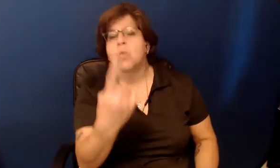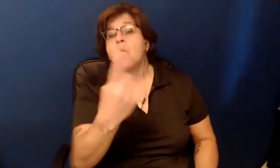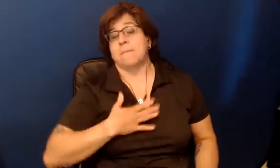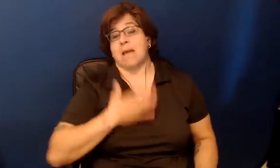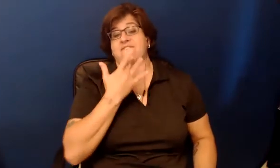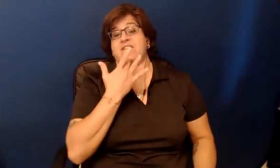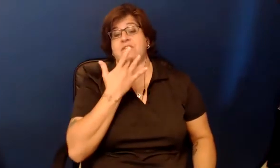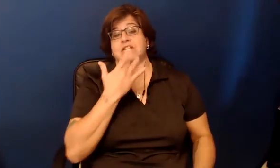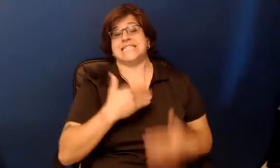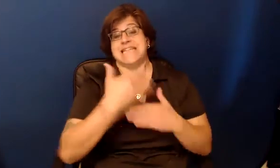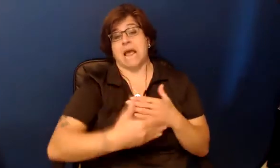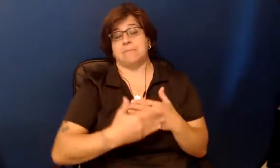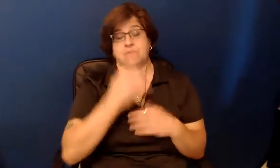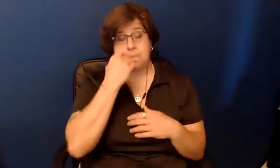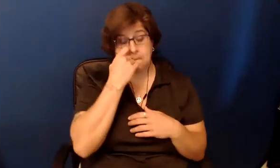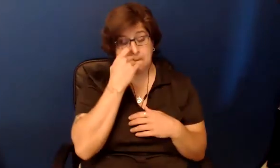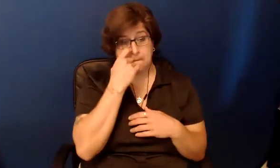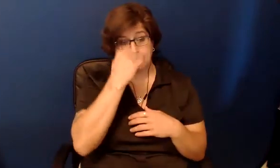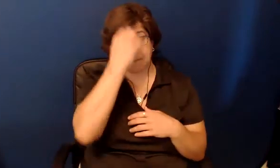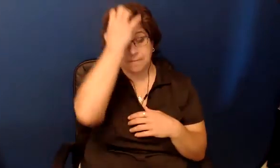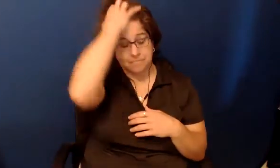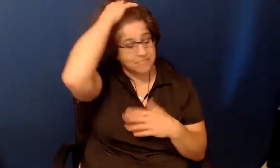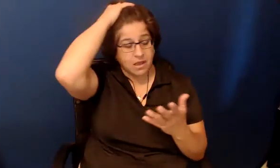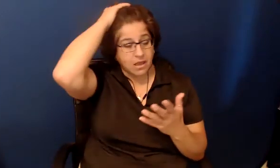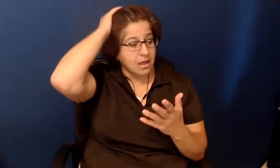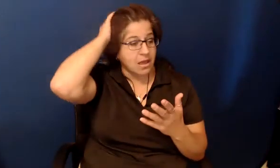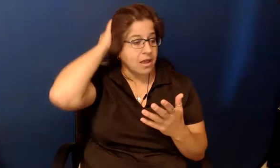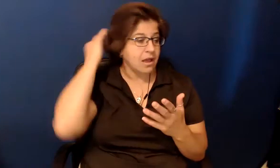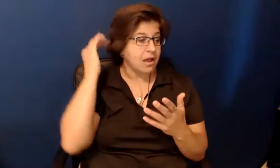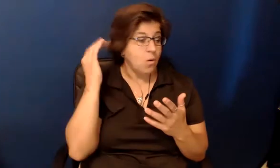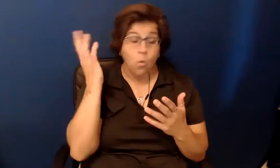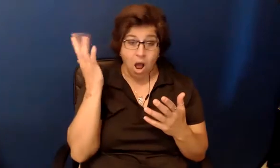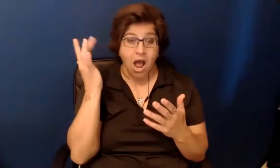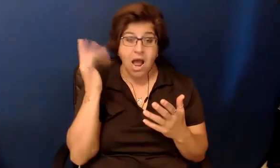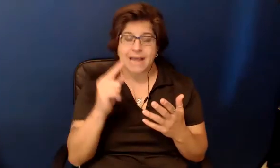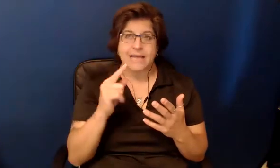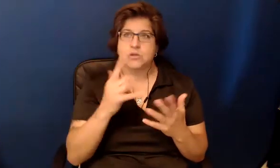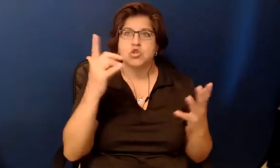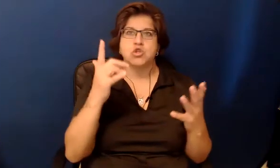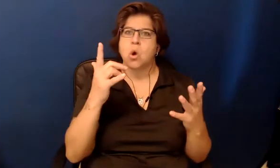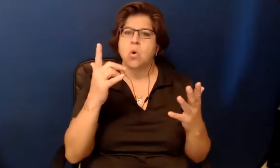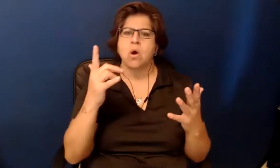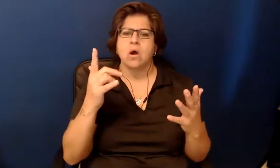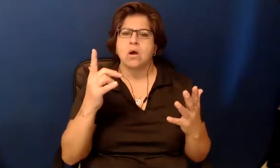tell you something. This is one of my favorite steps because oh my God, it was